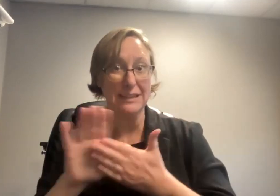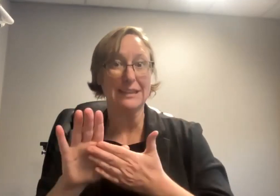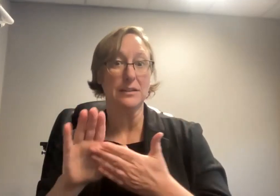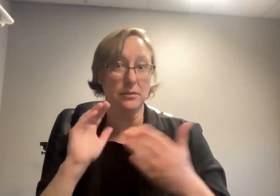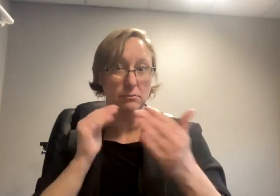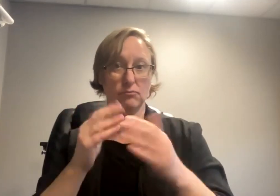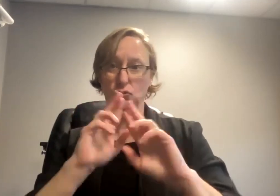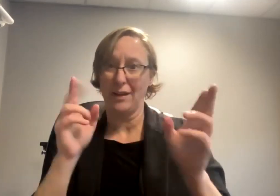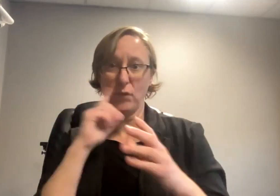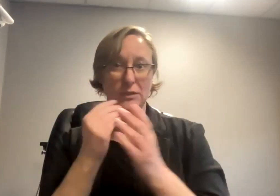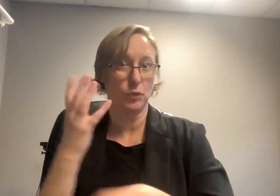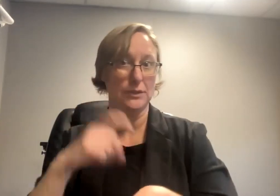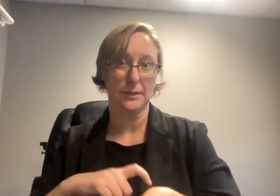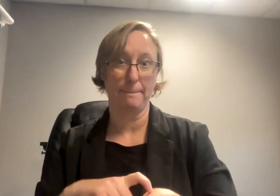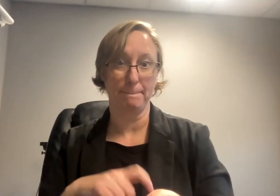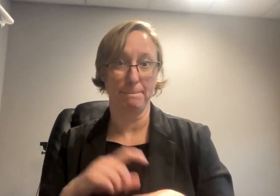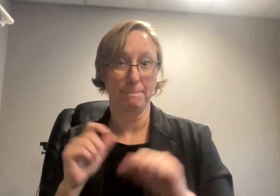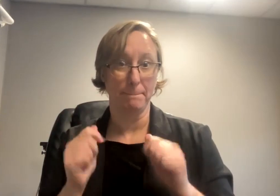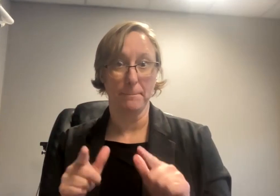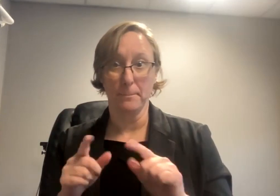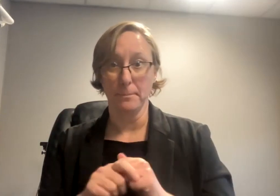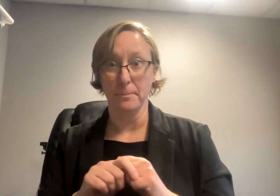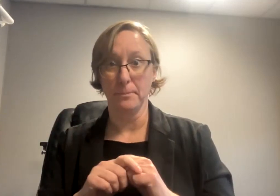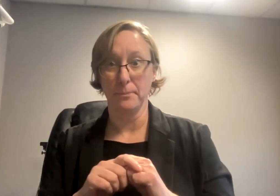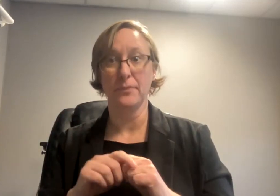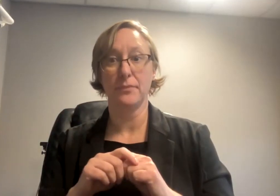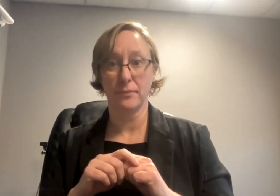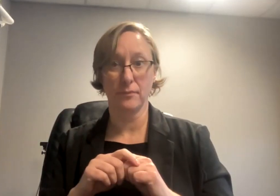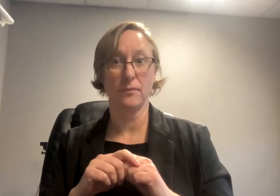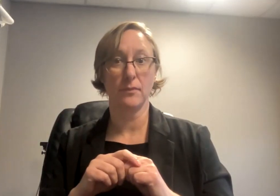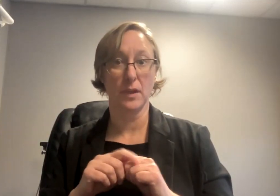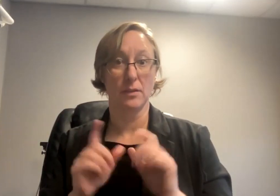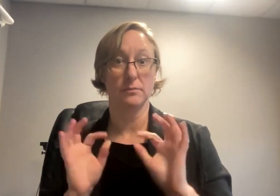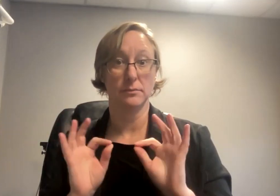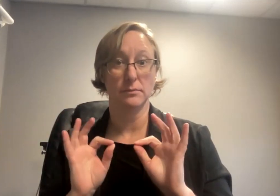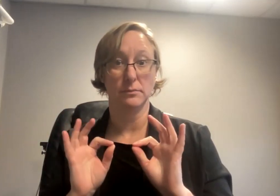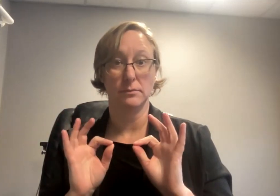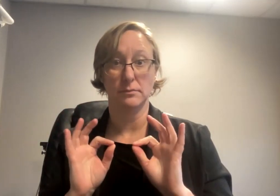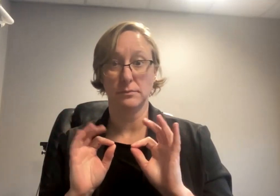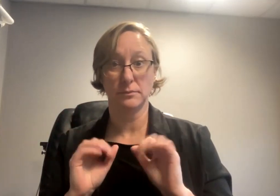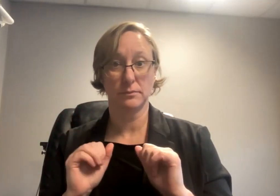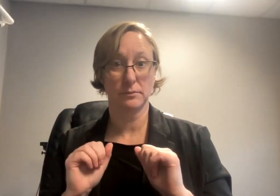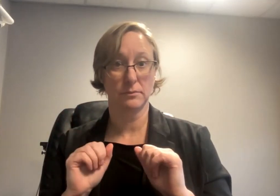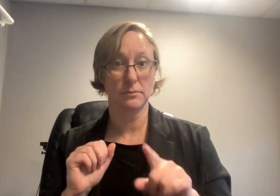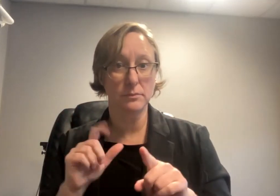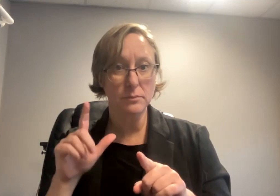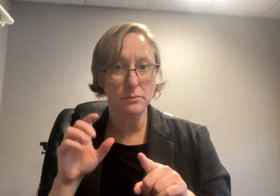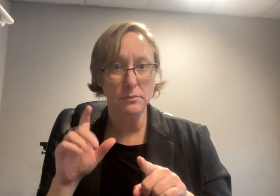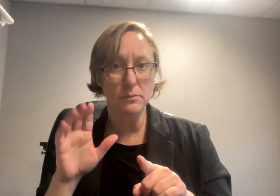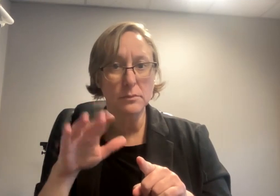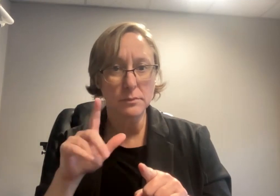make sure to have this all ready, cleaned up, ready for springtime to have the survey sent out.